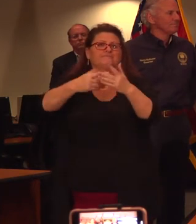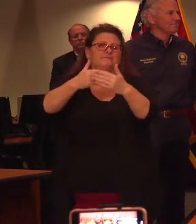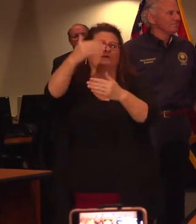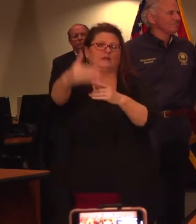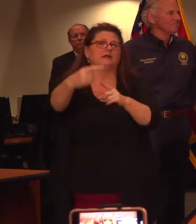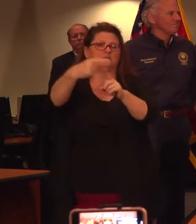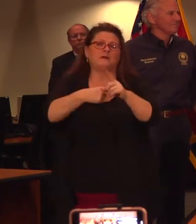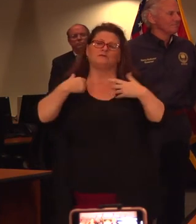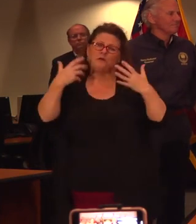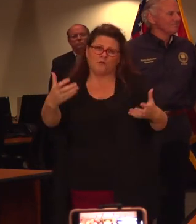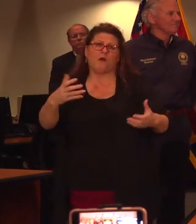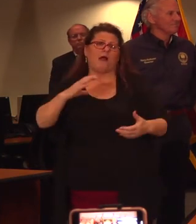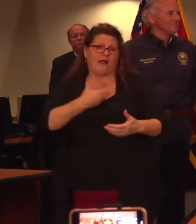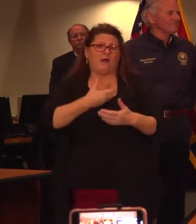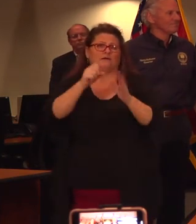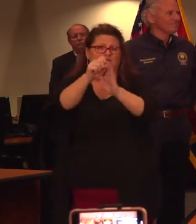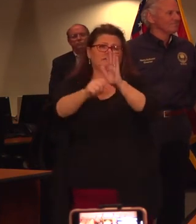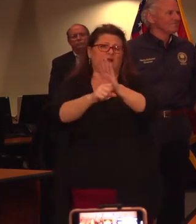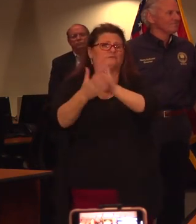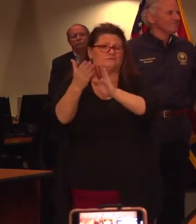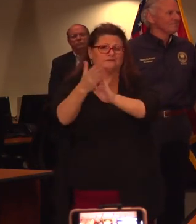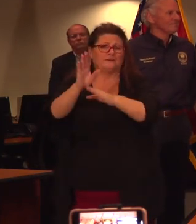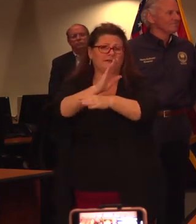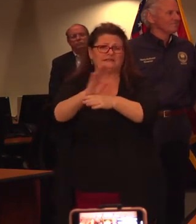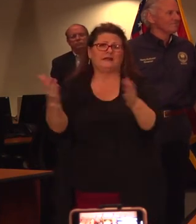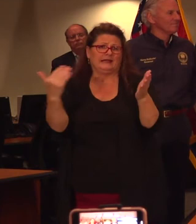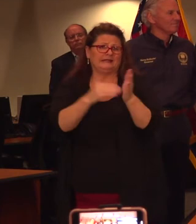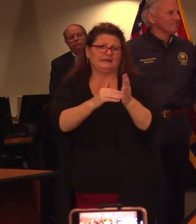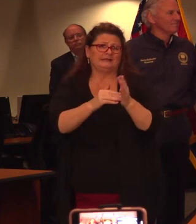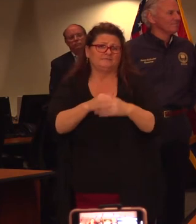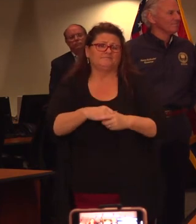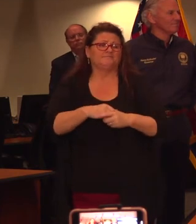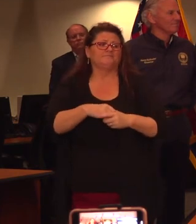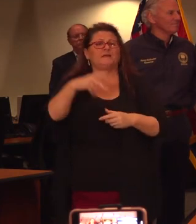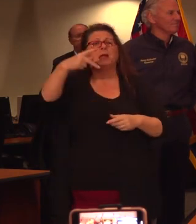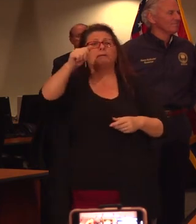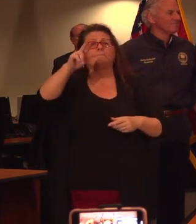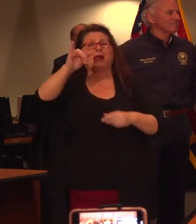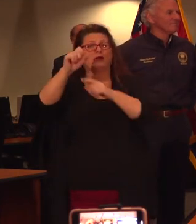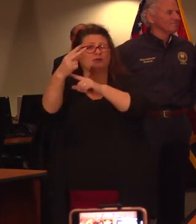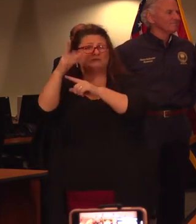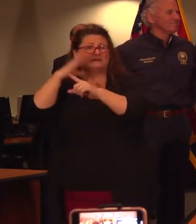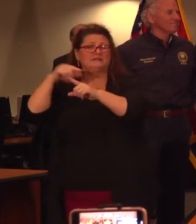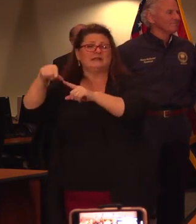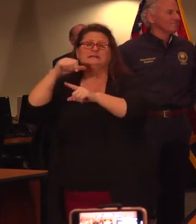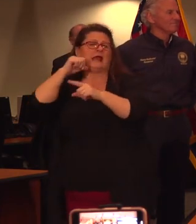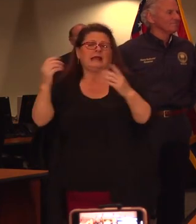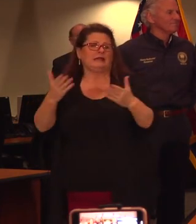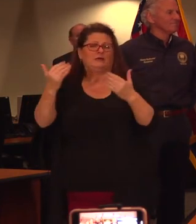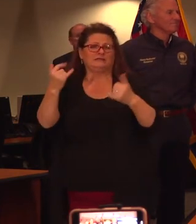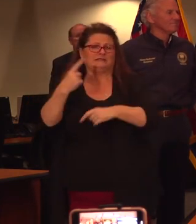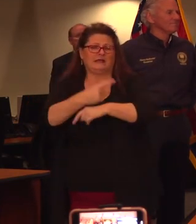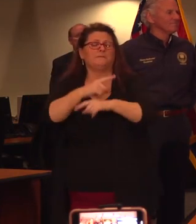a complete economy running again, Governor. I believe we'll see, Duane Parrish is not here today, but we've talked a lot about tourism, he and